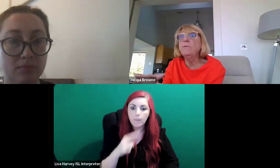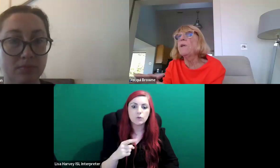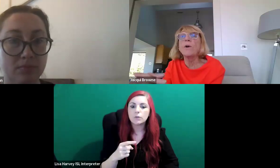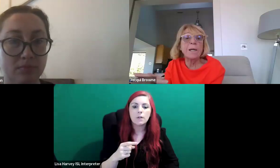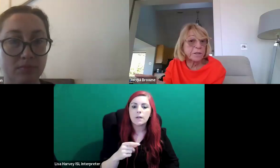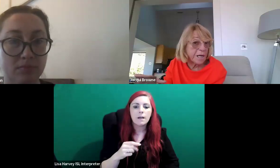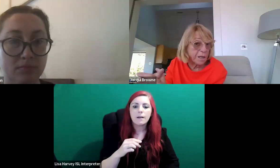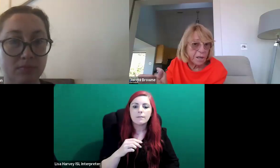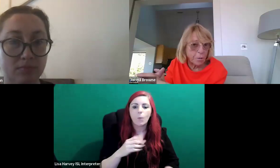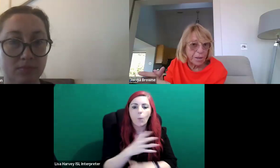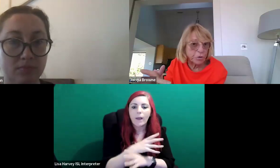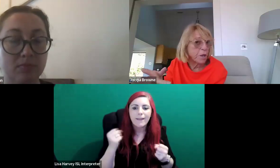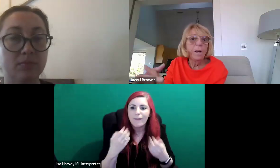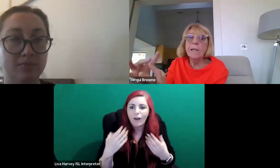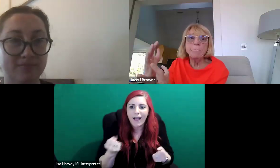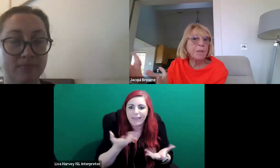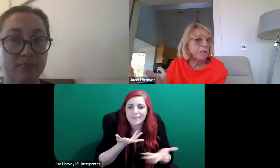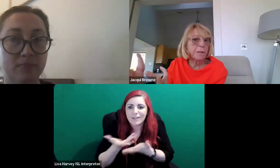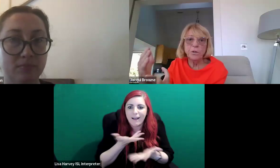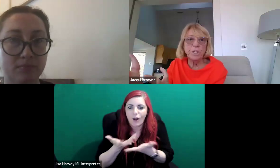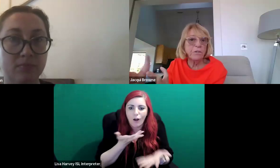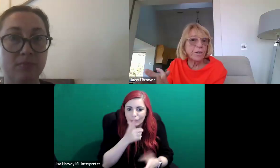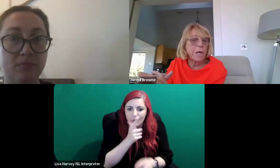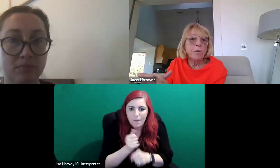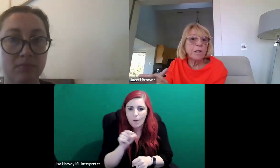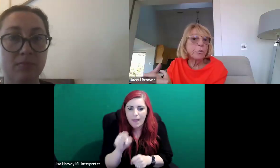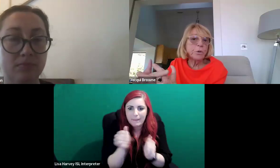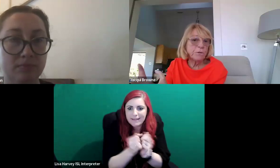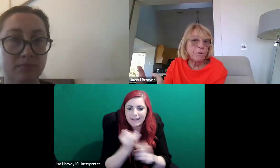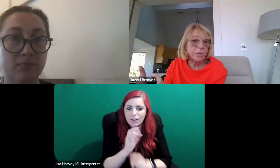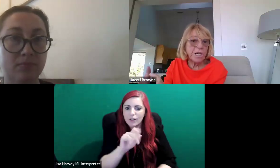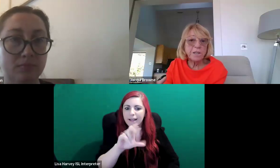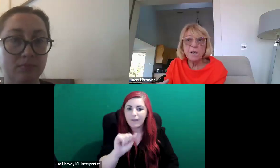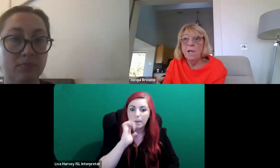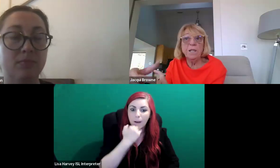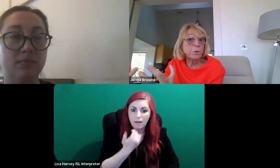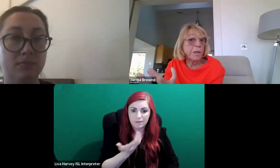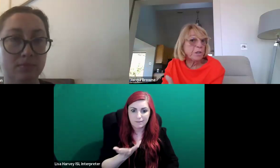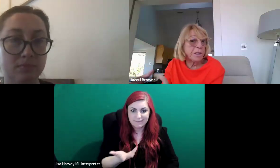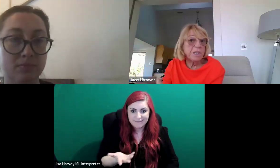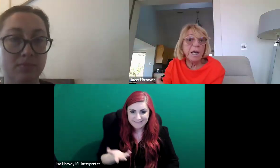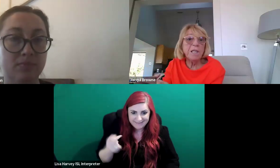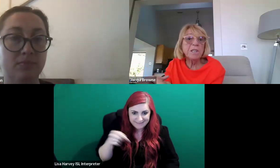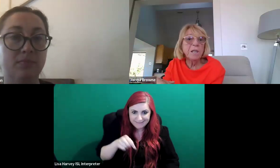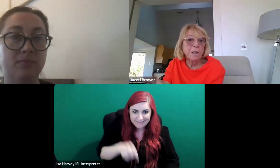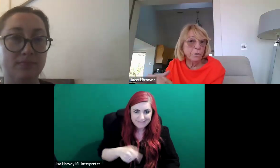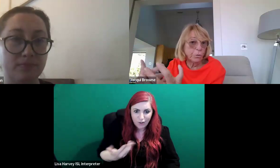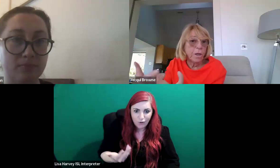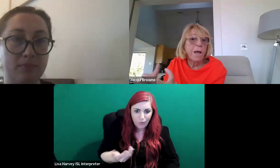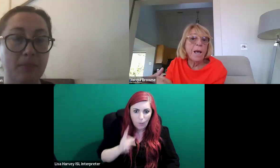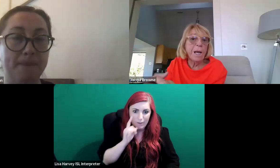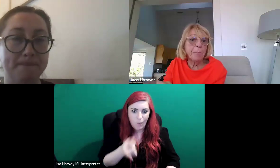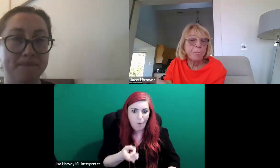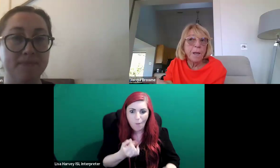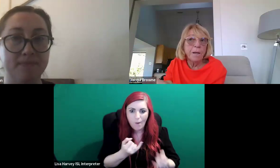anywhere near. We never had a dialogue about that meeting in Geneva, because we don't even have a date. Is it 2028? You